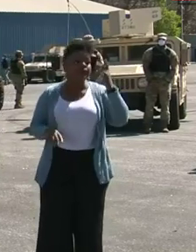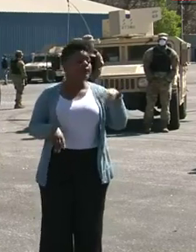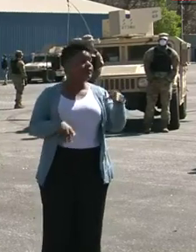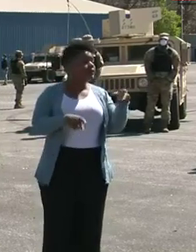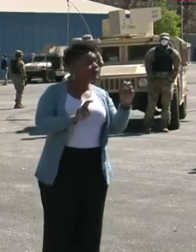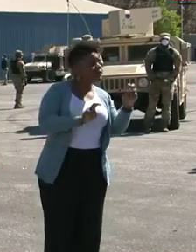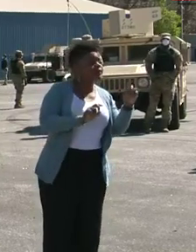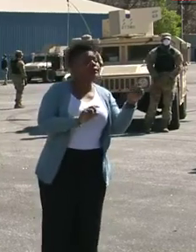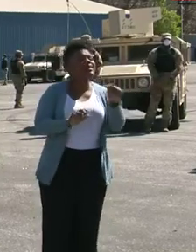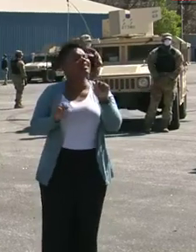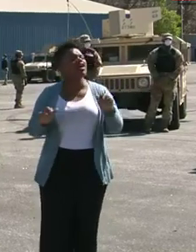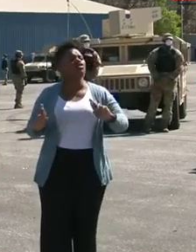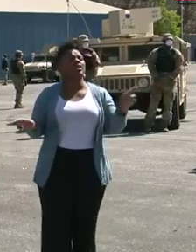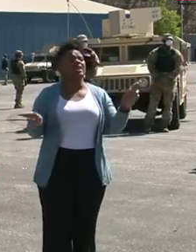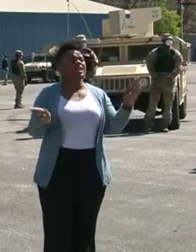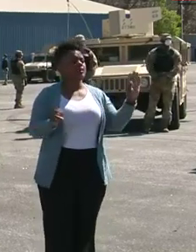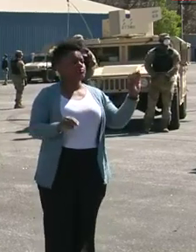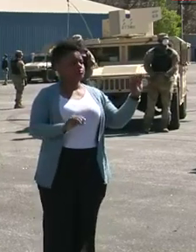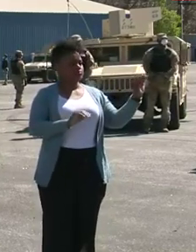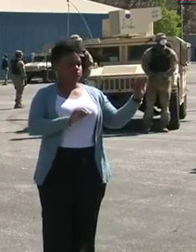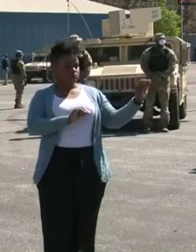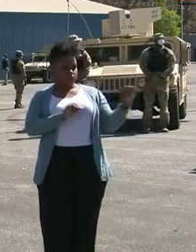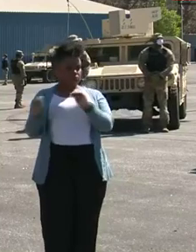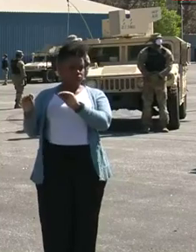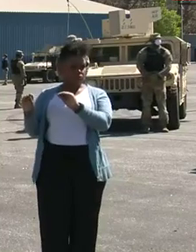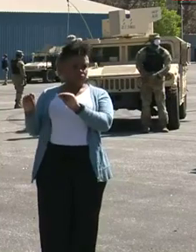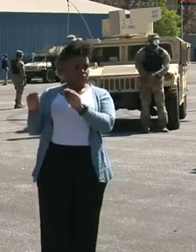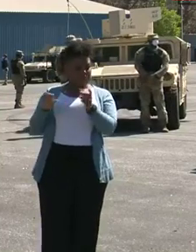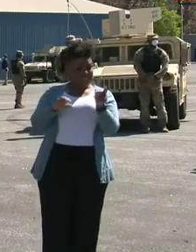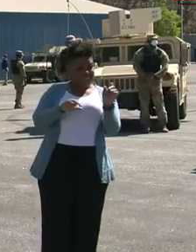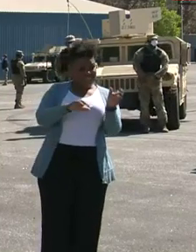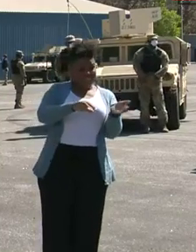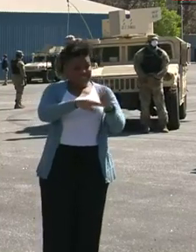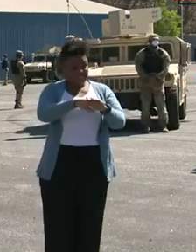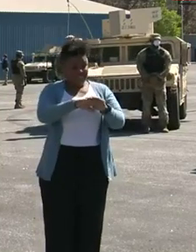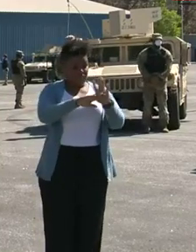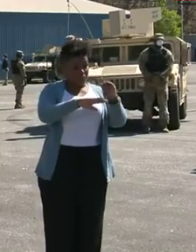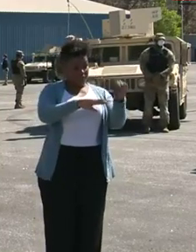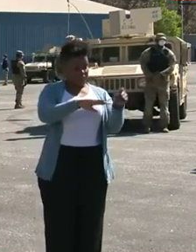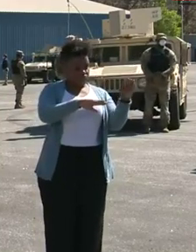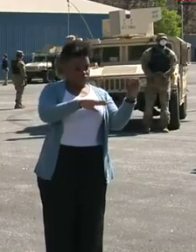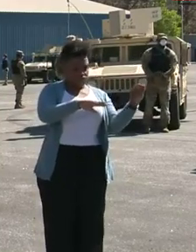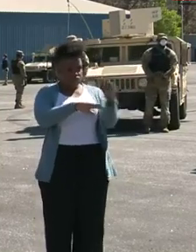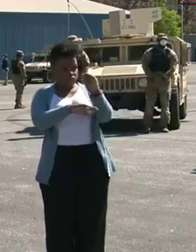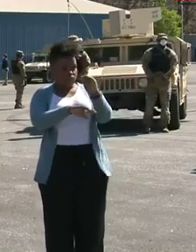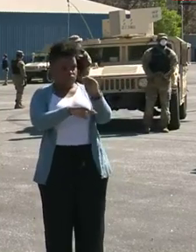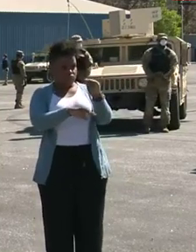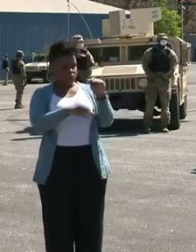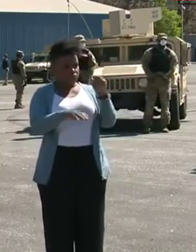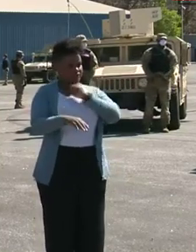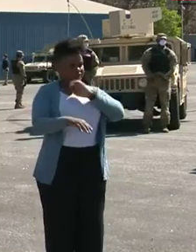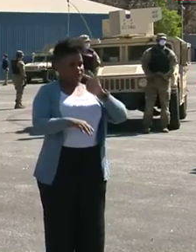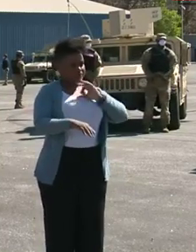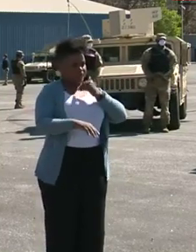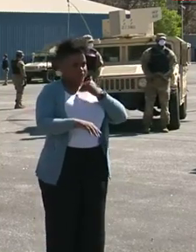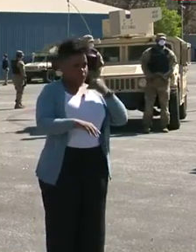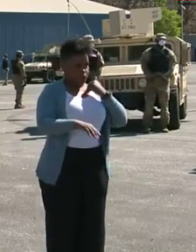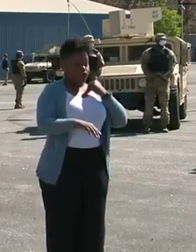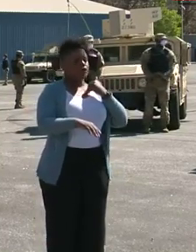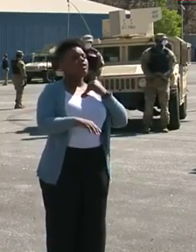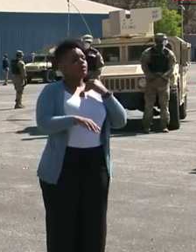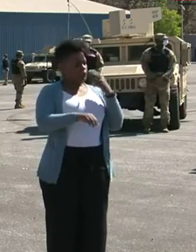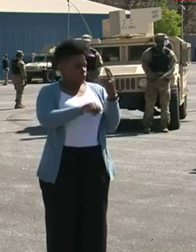from that 30 to 40% of staffing that's above what they need each day. As they draw down, then exhaust